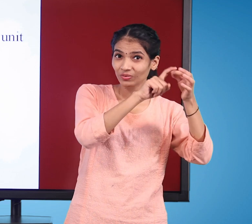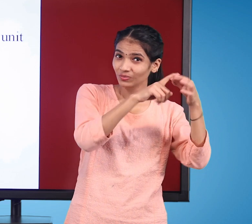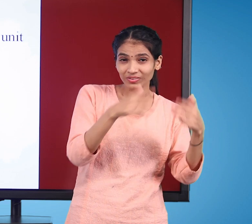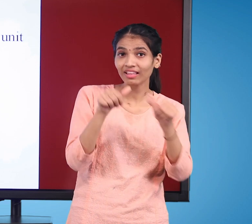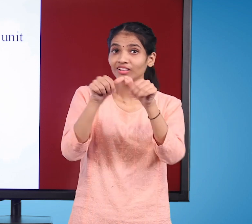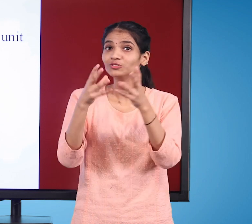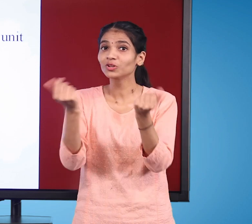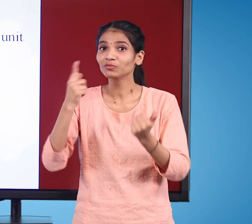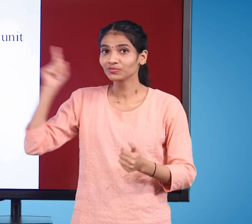Solution.